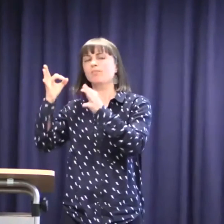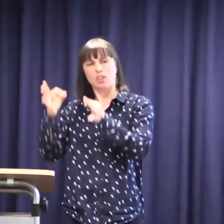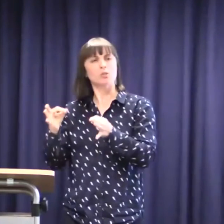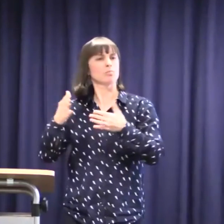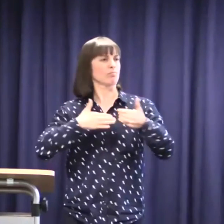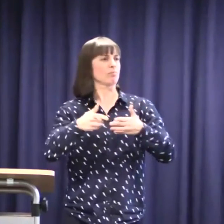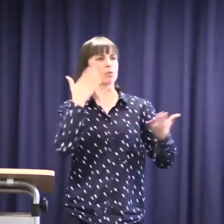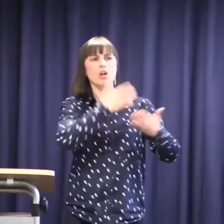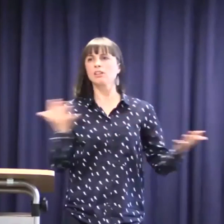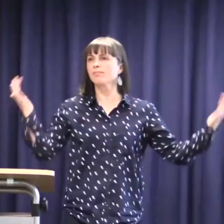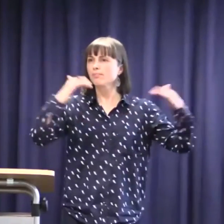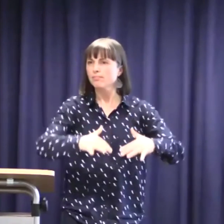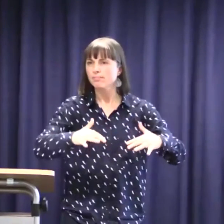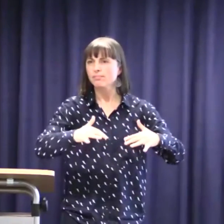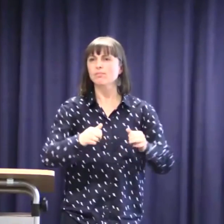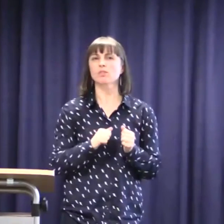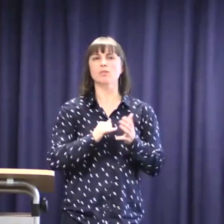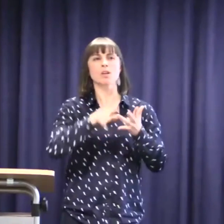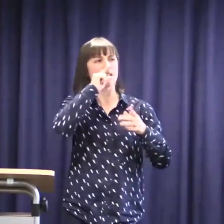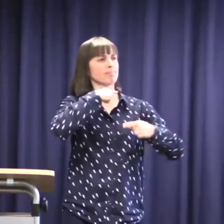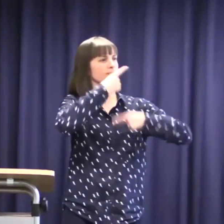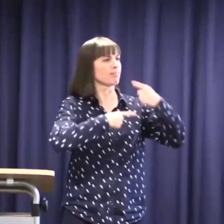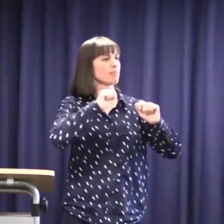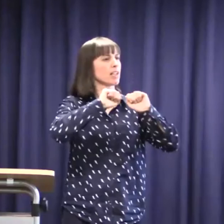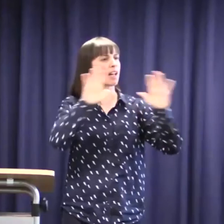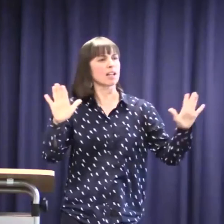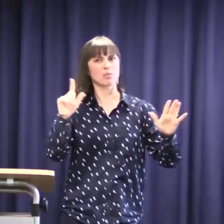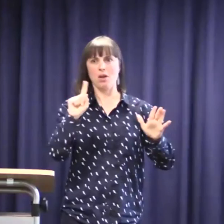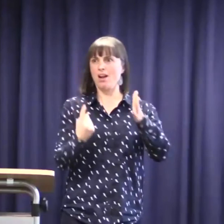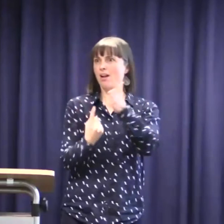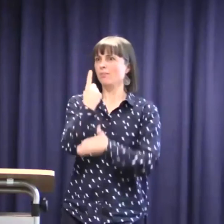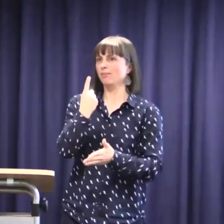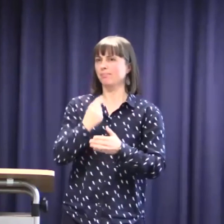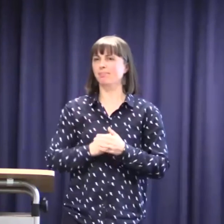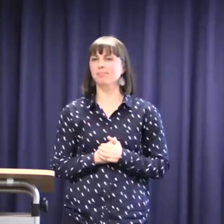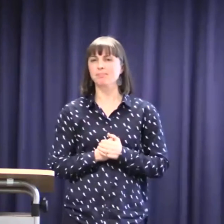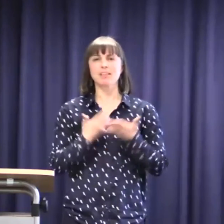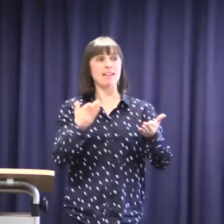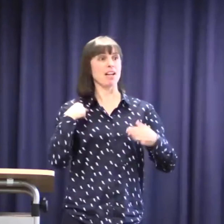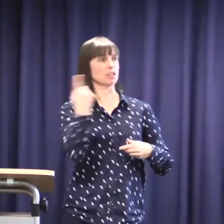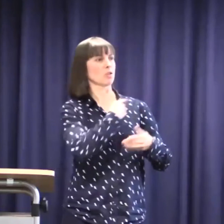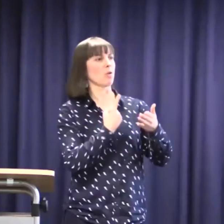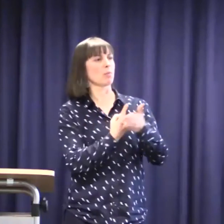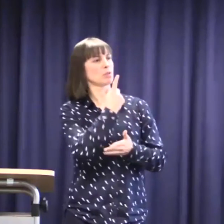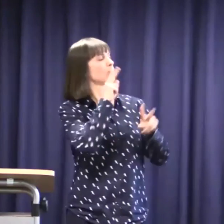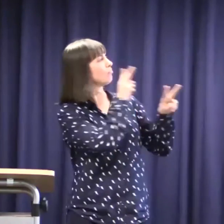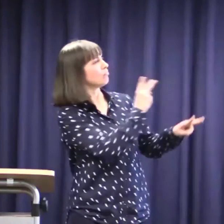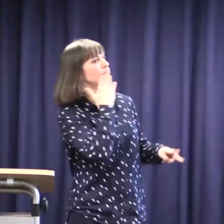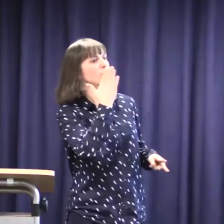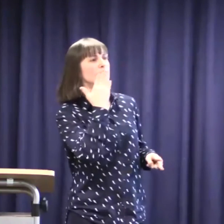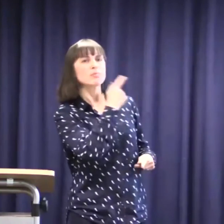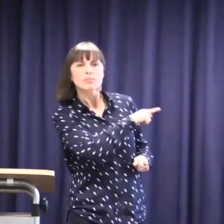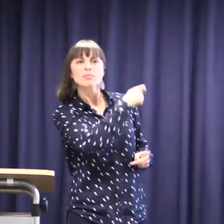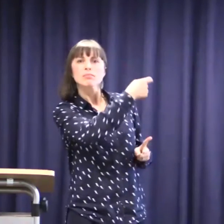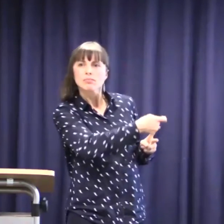and ASLIA Vic decided to organise this evening's event so that you can receive clearly the information of what's